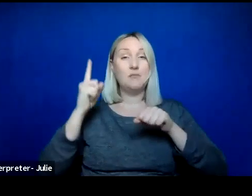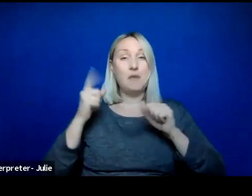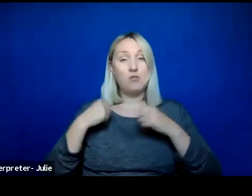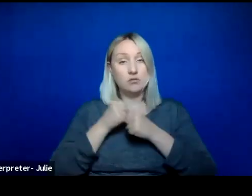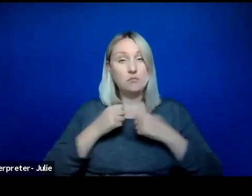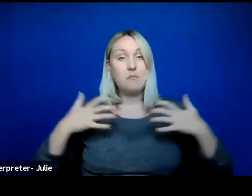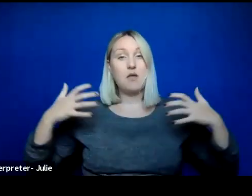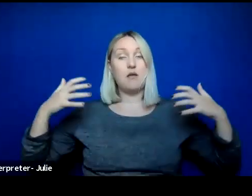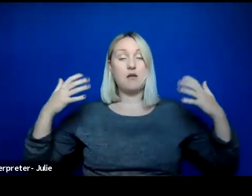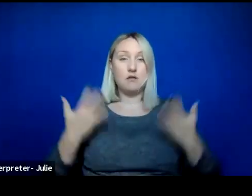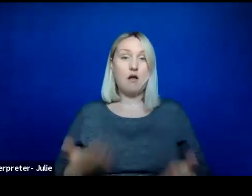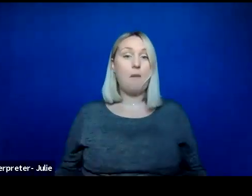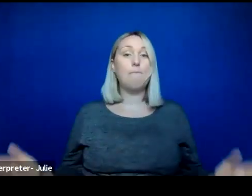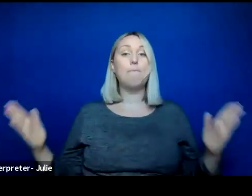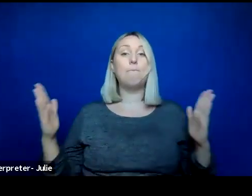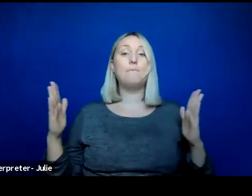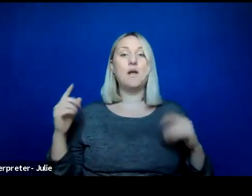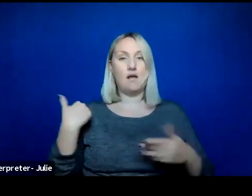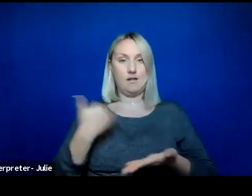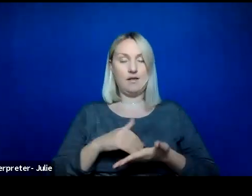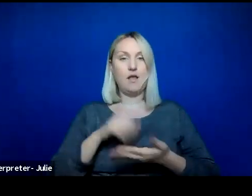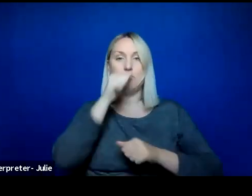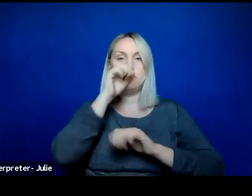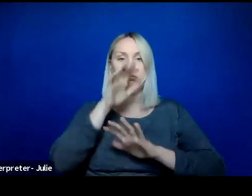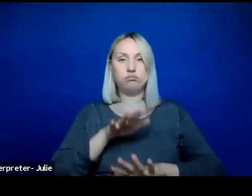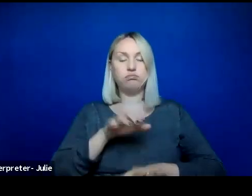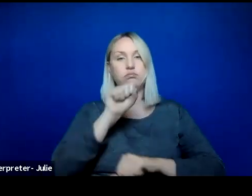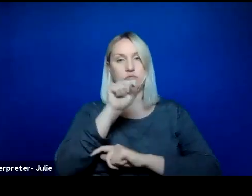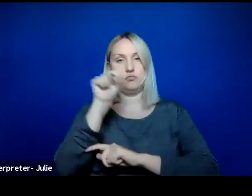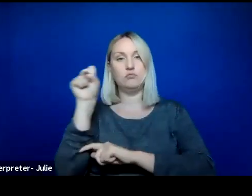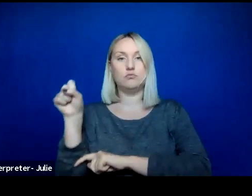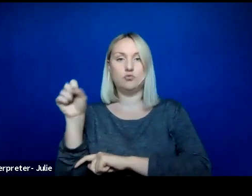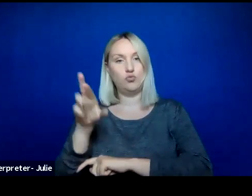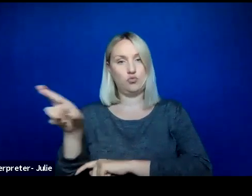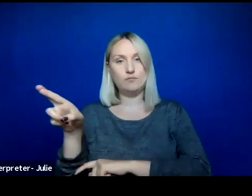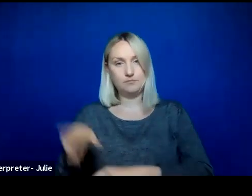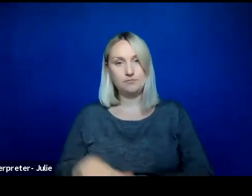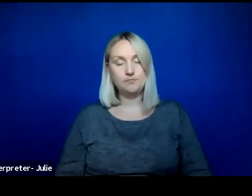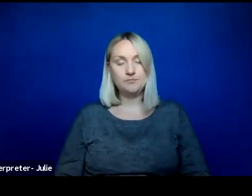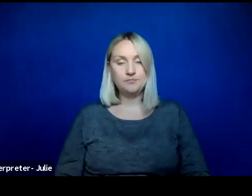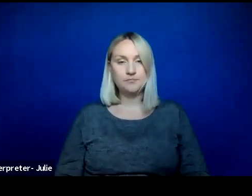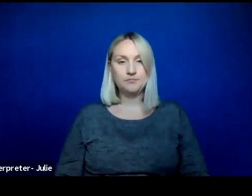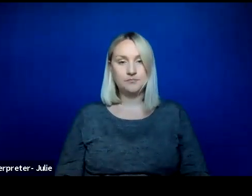expanding upward. And then exhale, bring the right ear to the right shoulder.